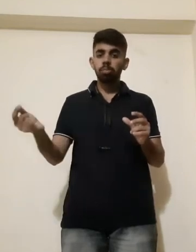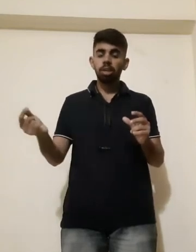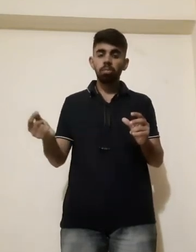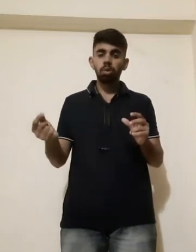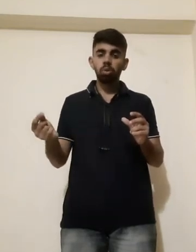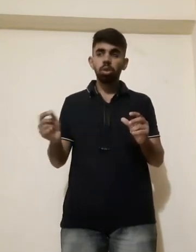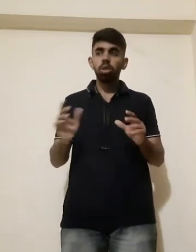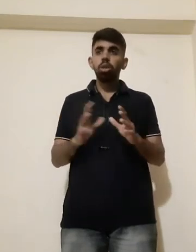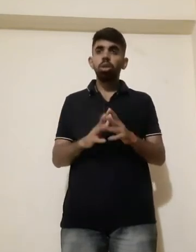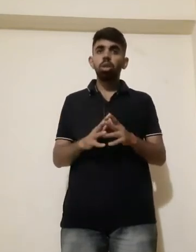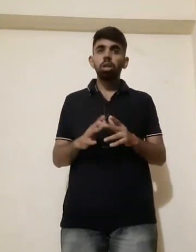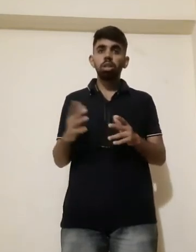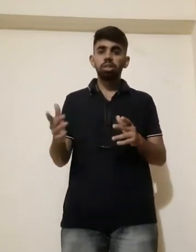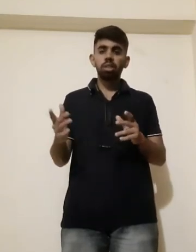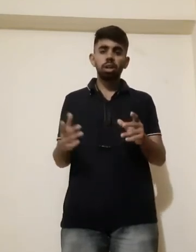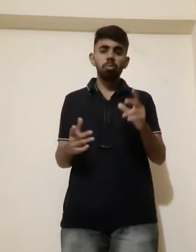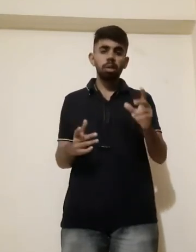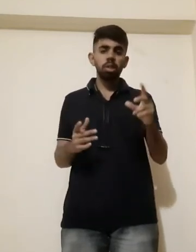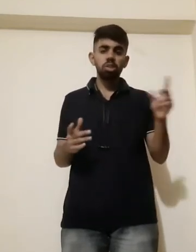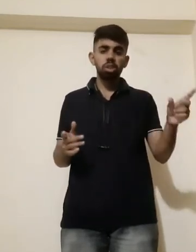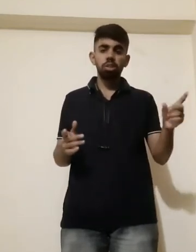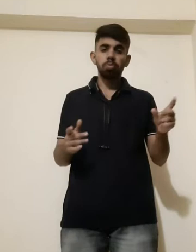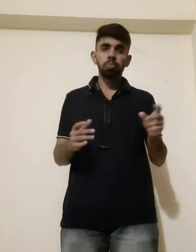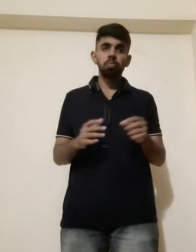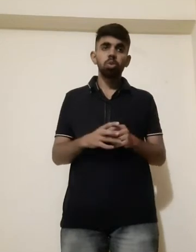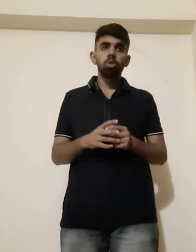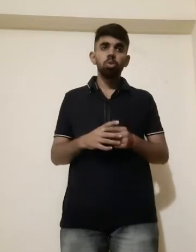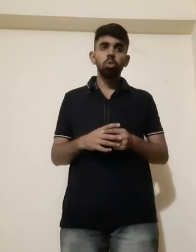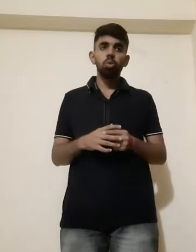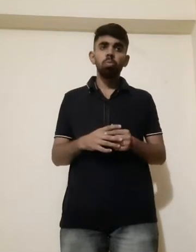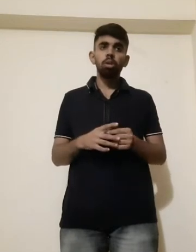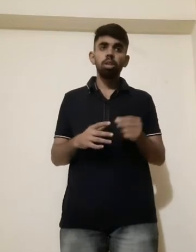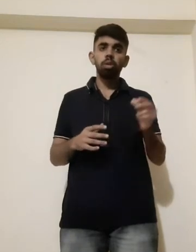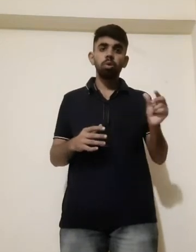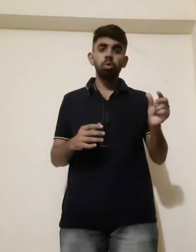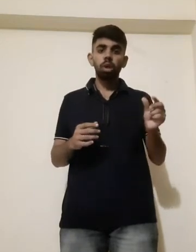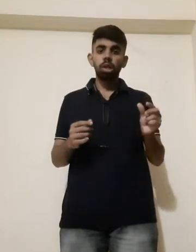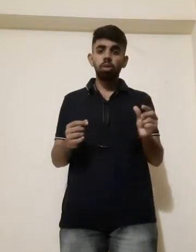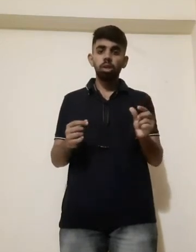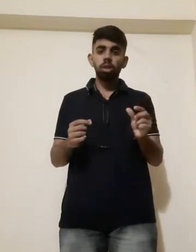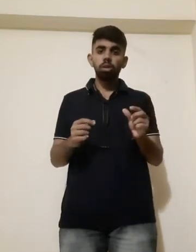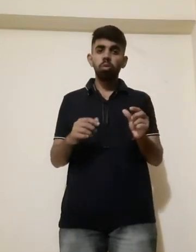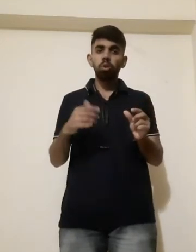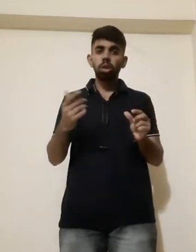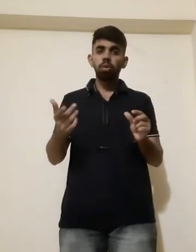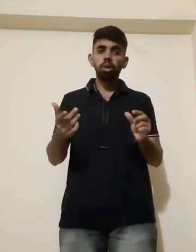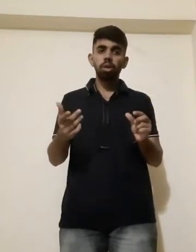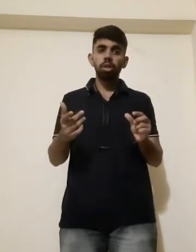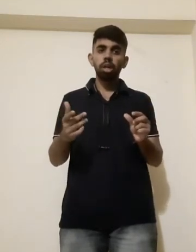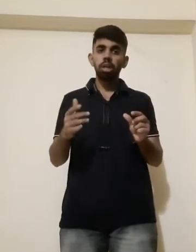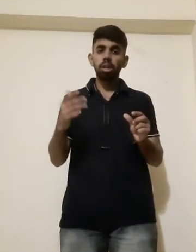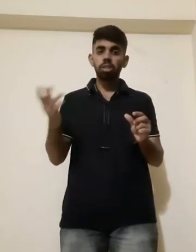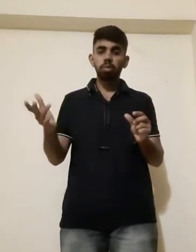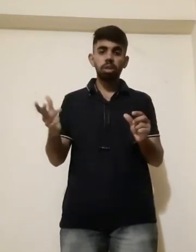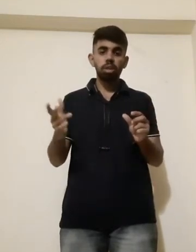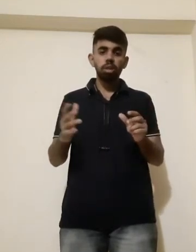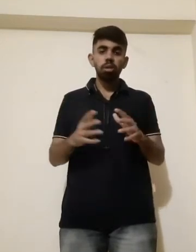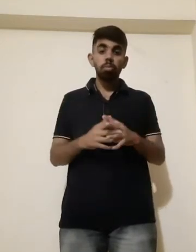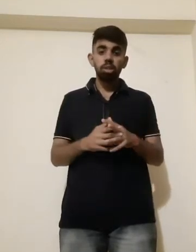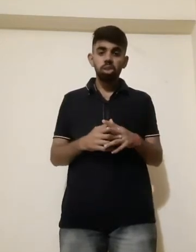explained about constructor and method chaining. So but in that video I didn't explain much